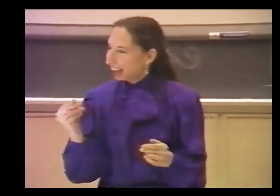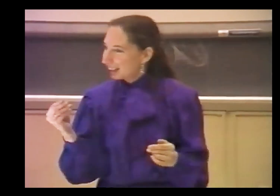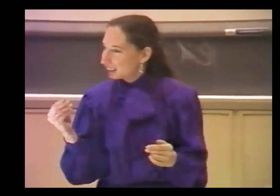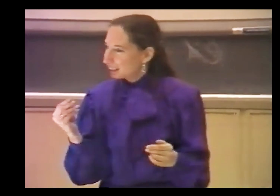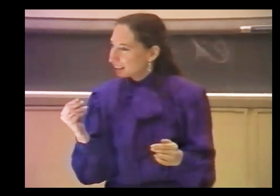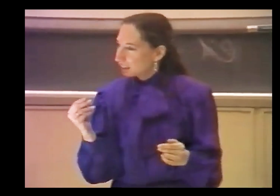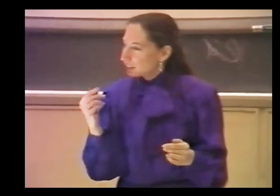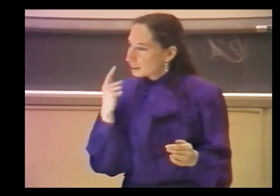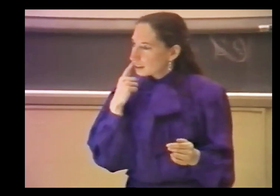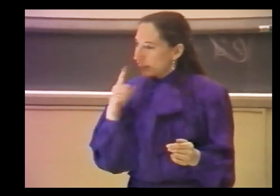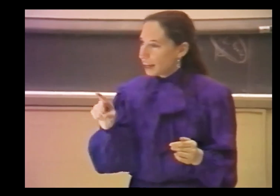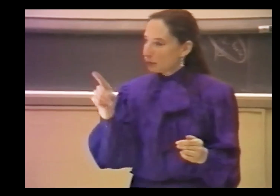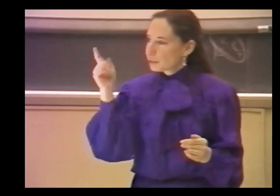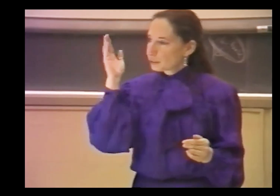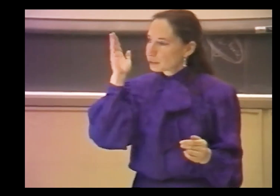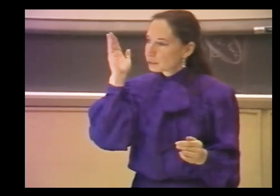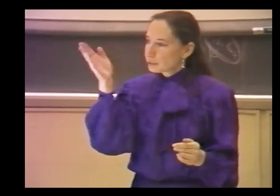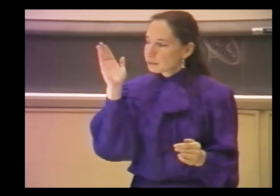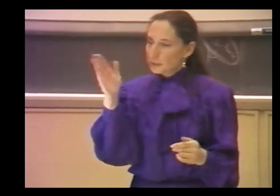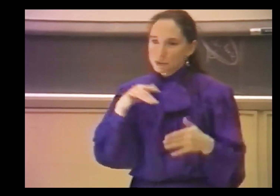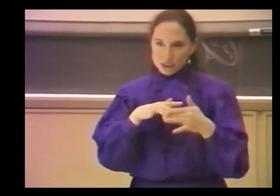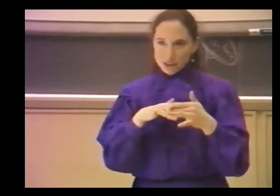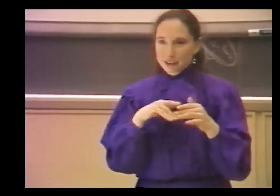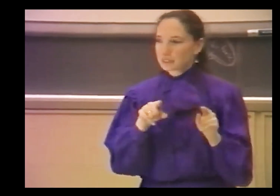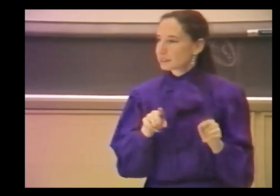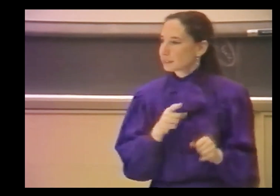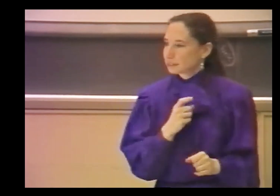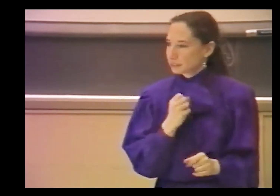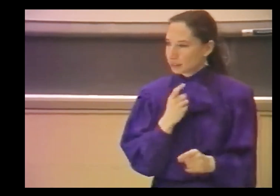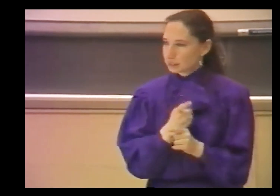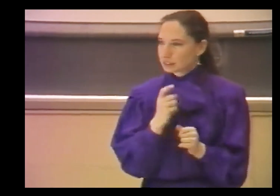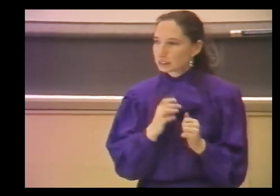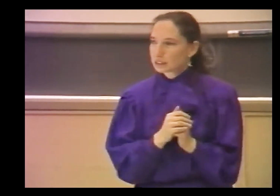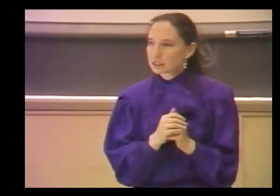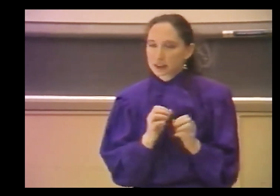and for future study. Right. Okay.